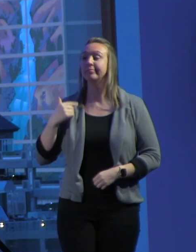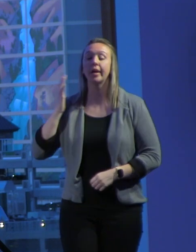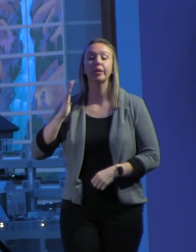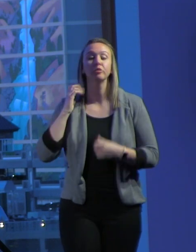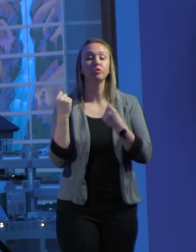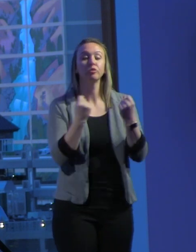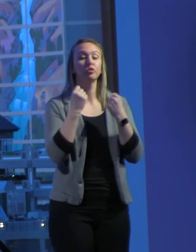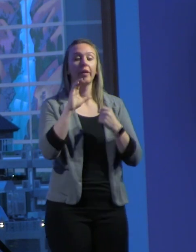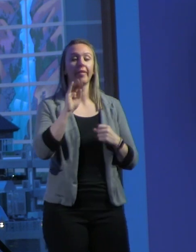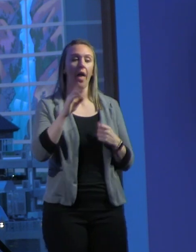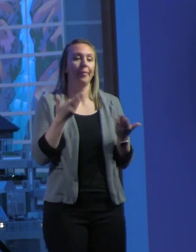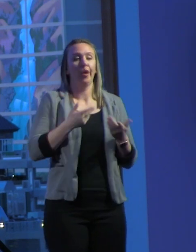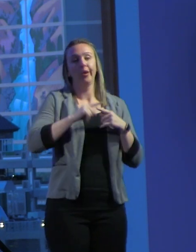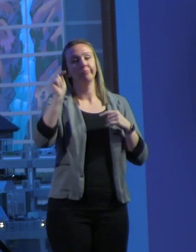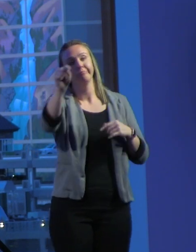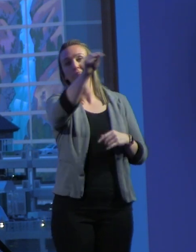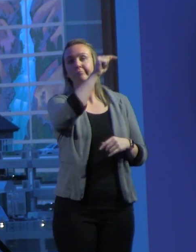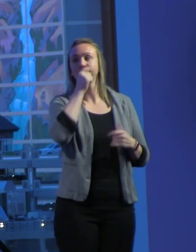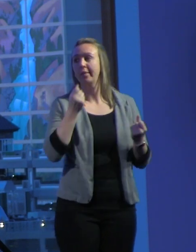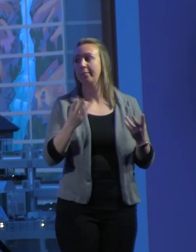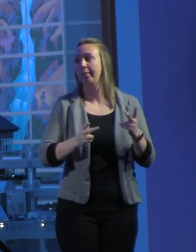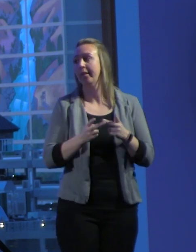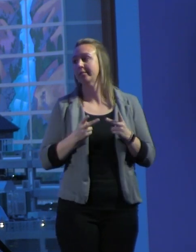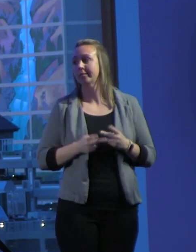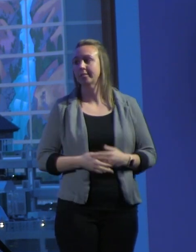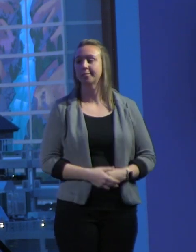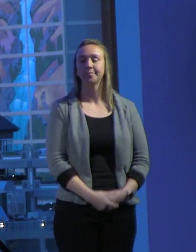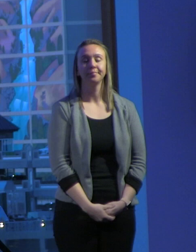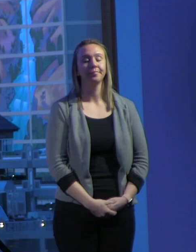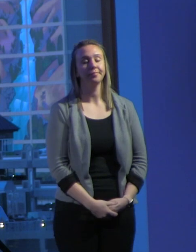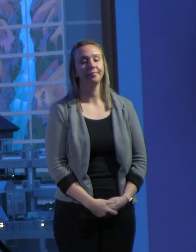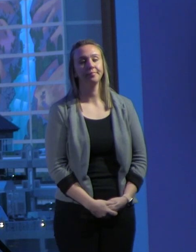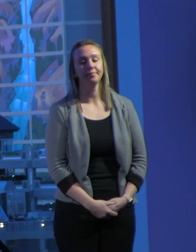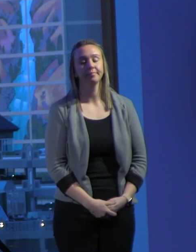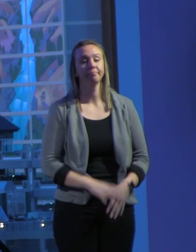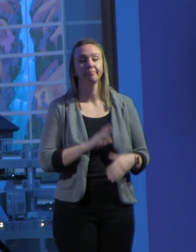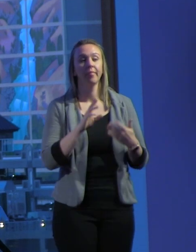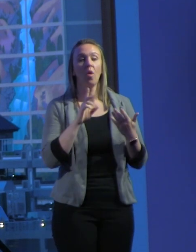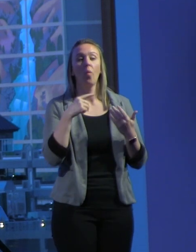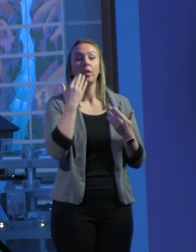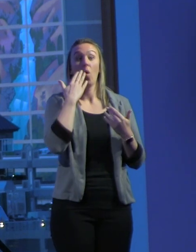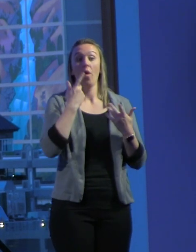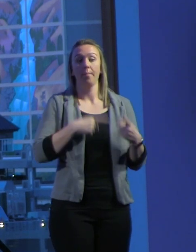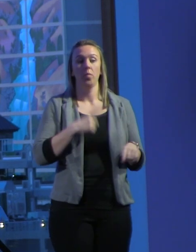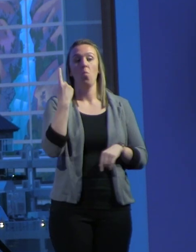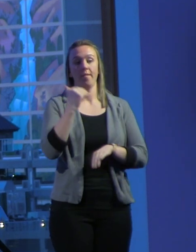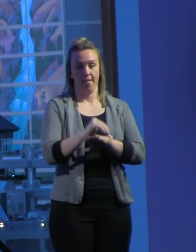here and other places, so if it's weird, no. All I know is one night,